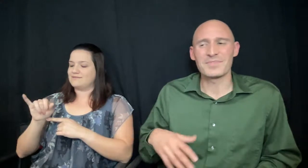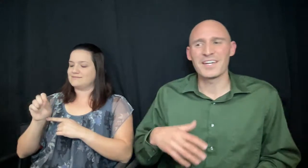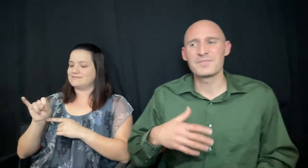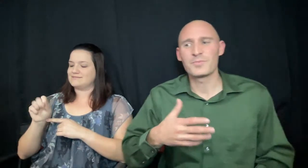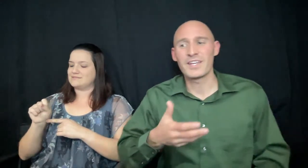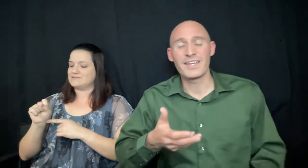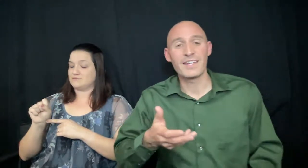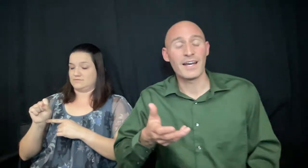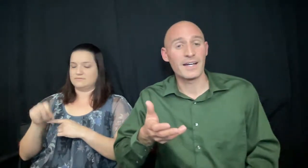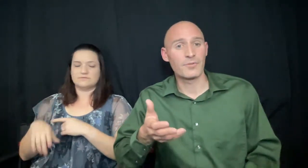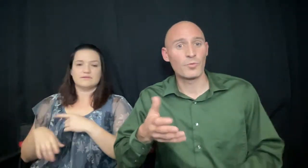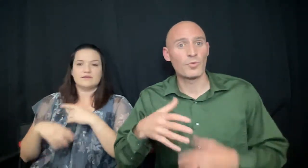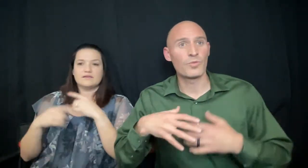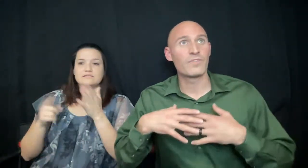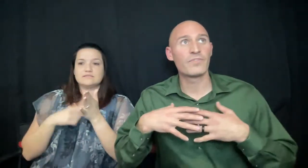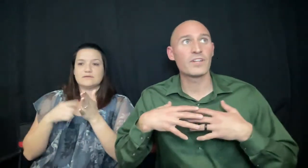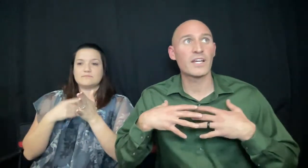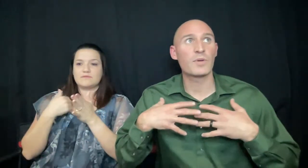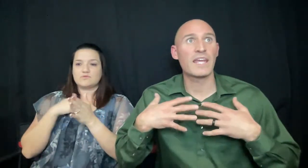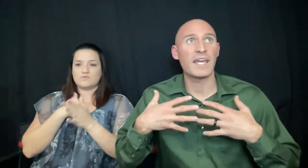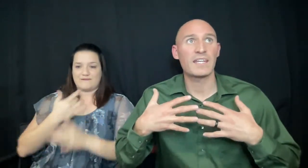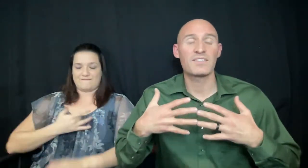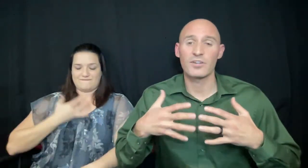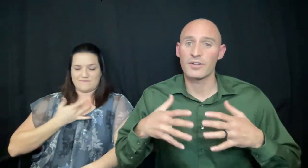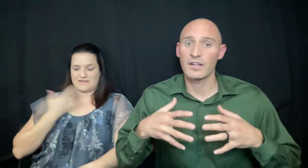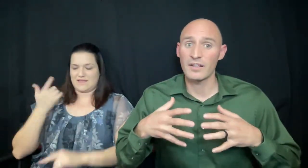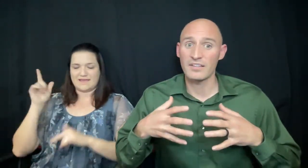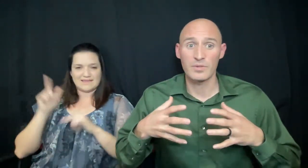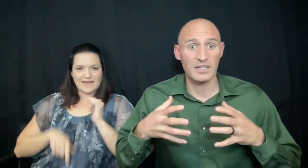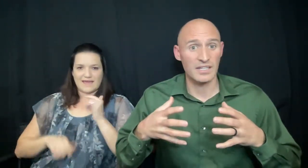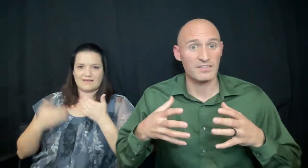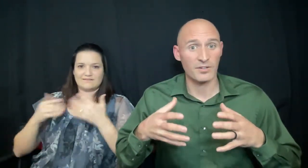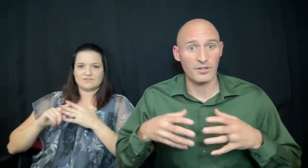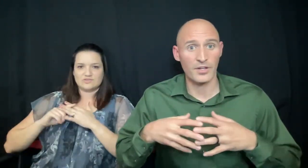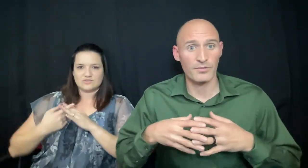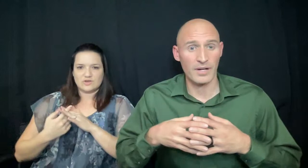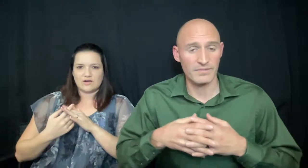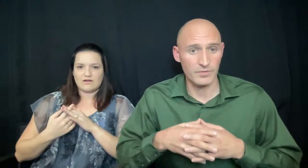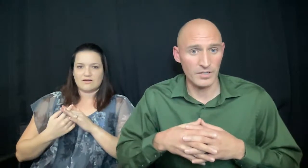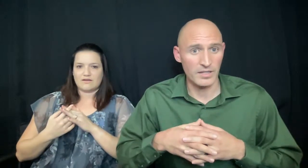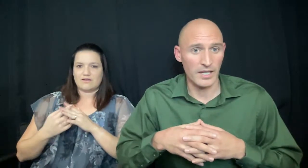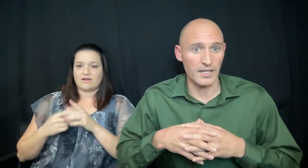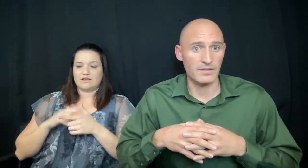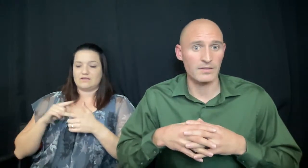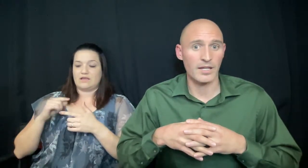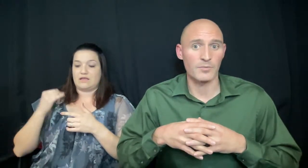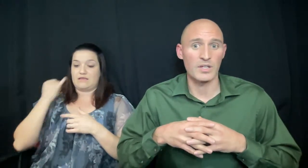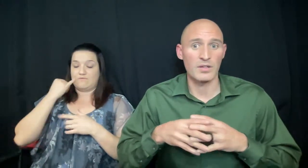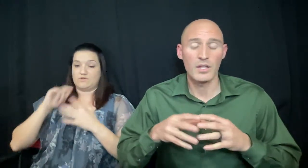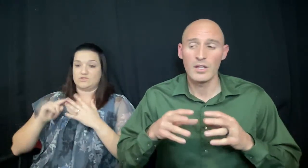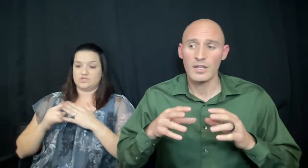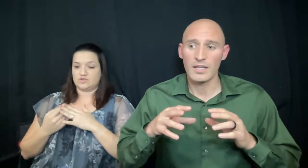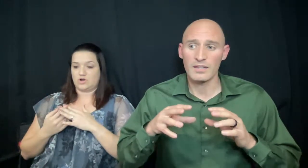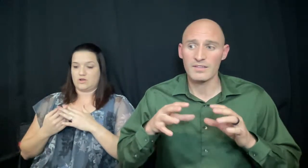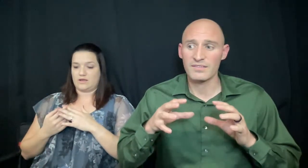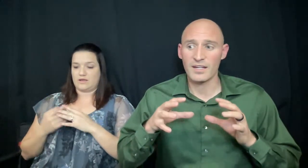sometimes we feel like we can't get started unless we can get started on the right foot. And we get stuck in